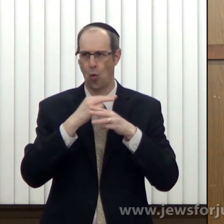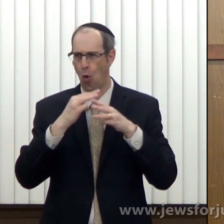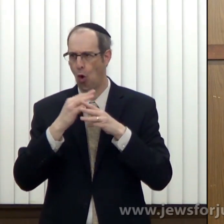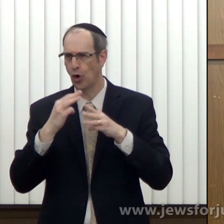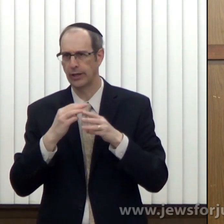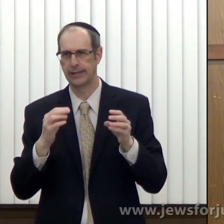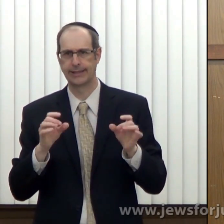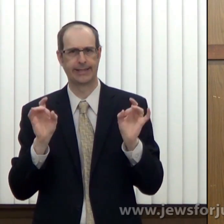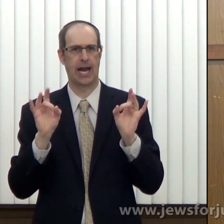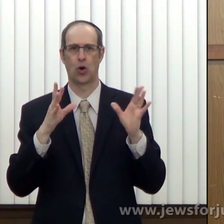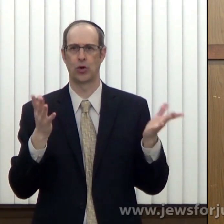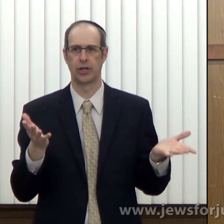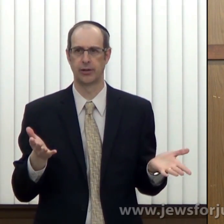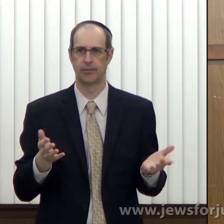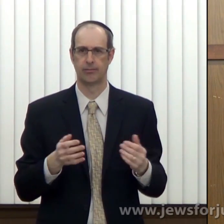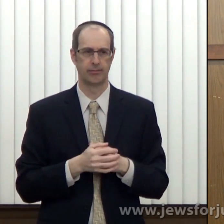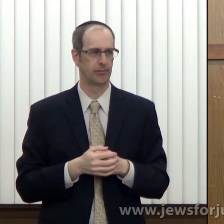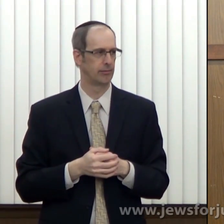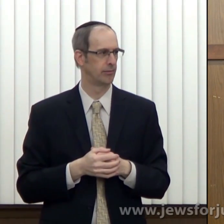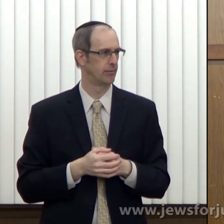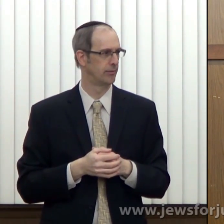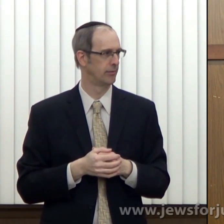terrorism.